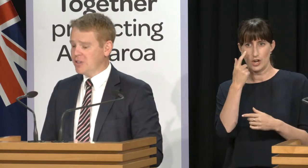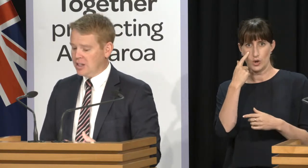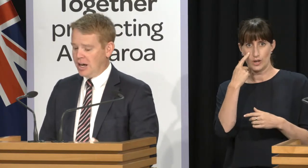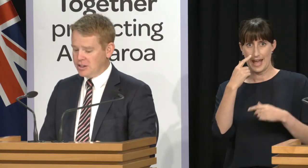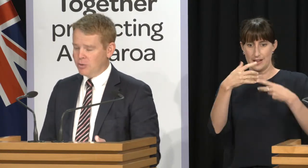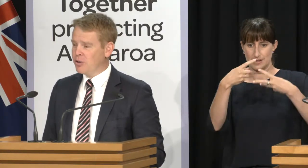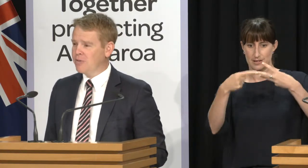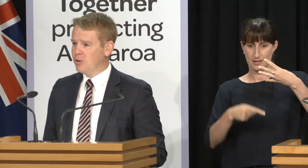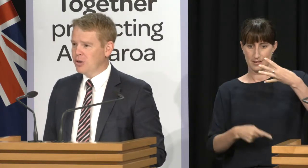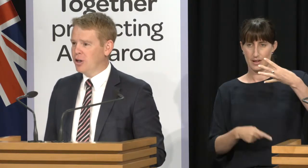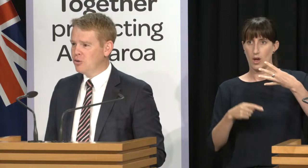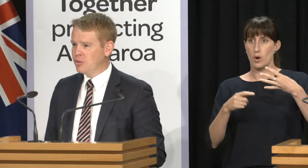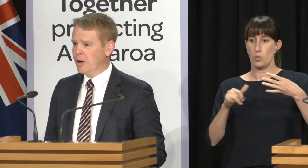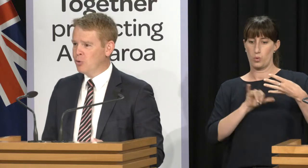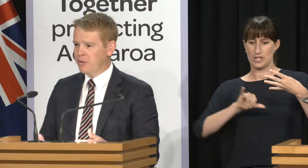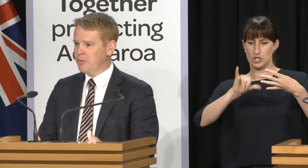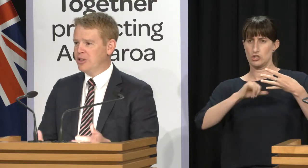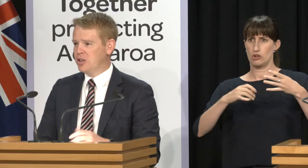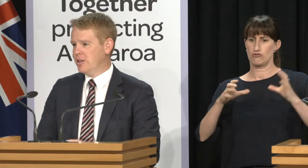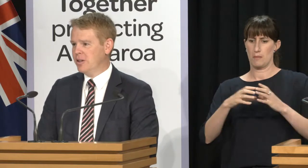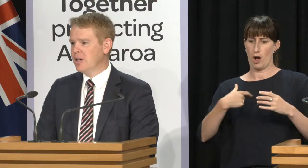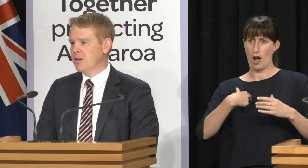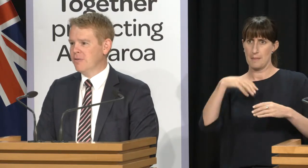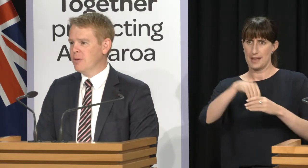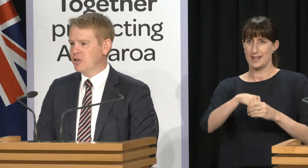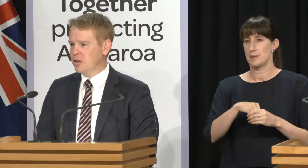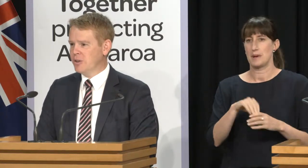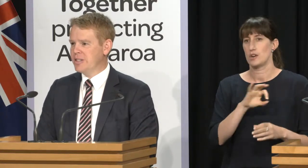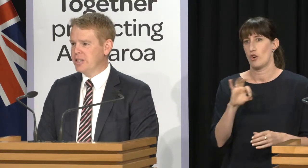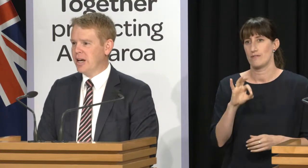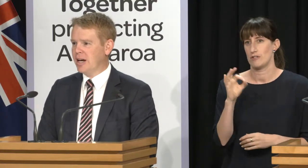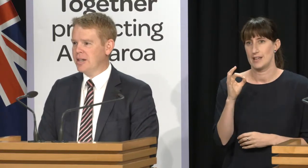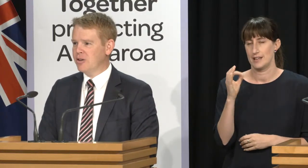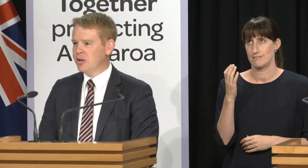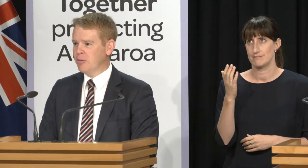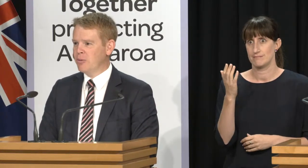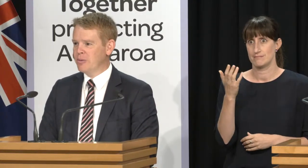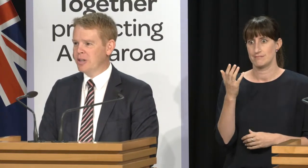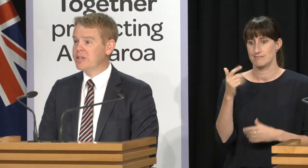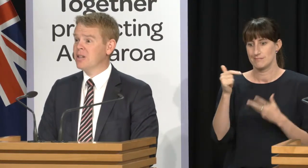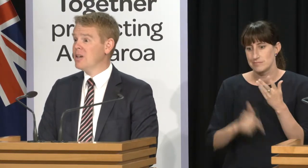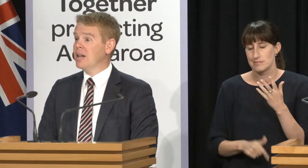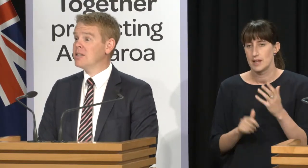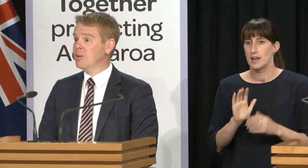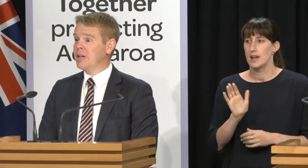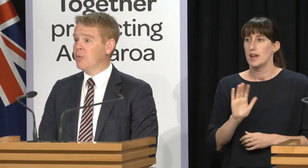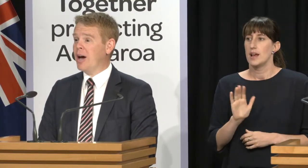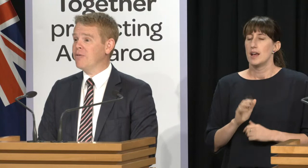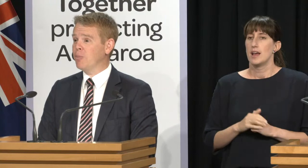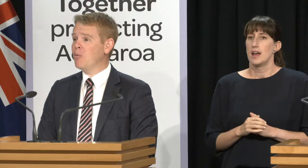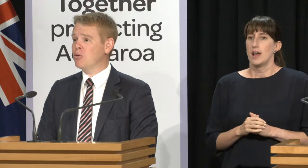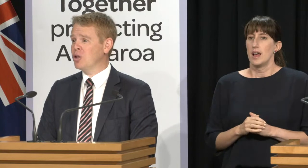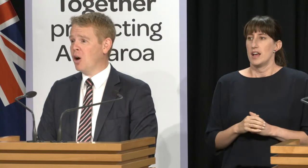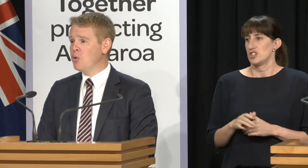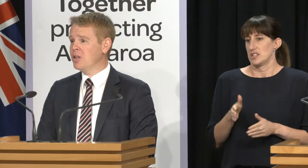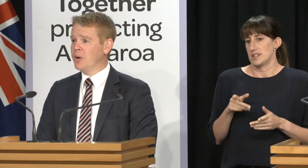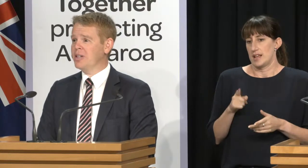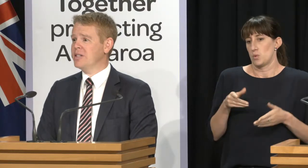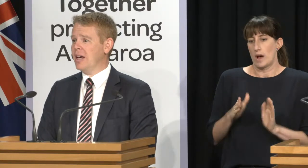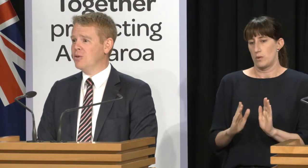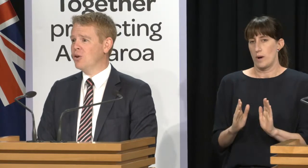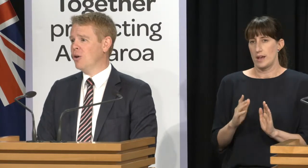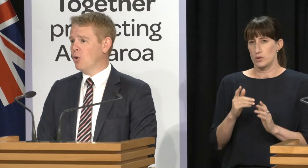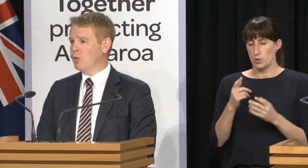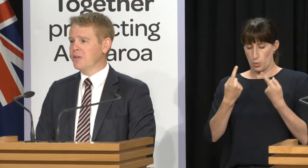particularly sophisticated. It won't give you a huge amount more information than the information that we're setting out here at the moment. But it's simply a way for people to know and